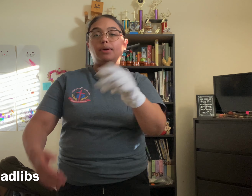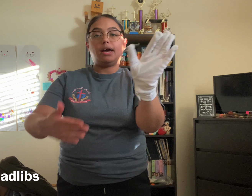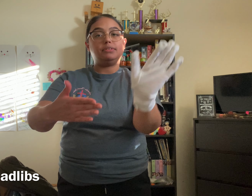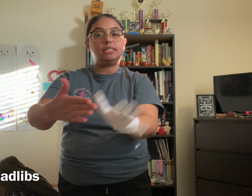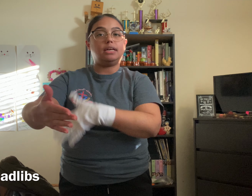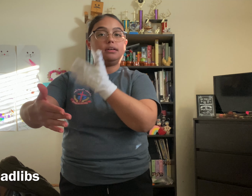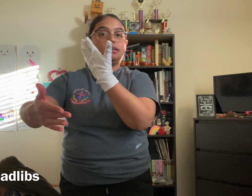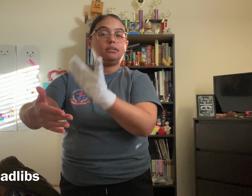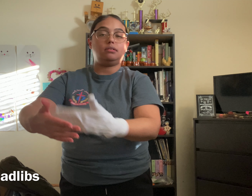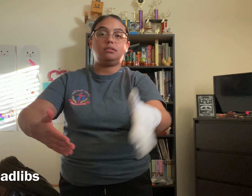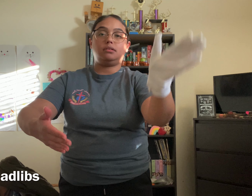have sing.